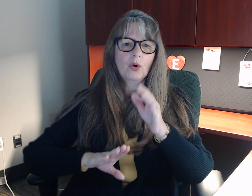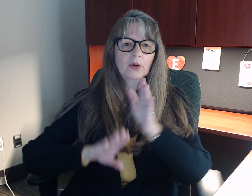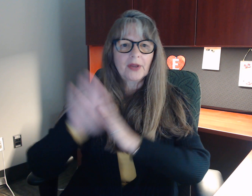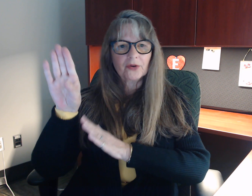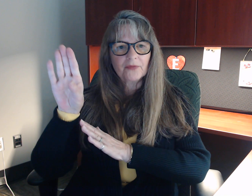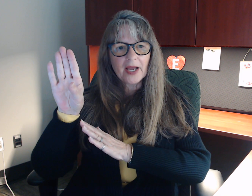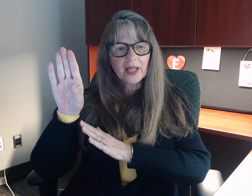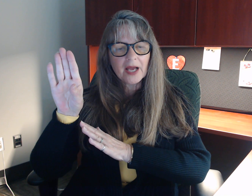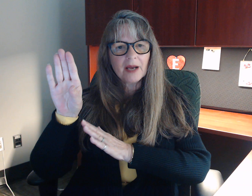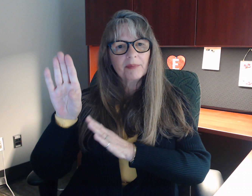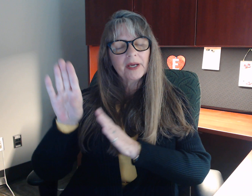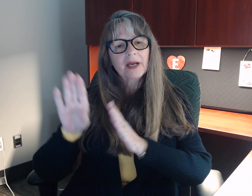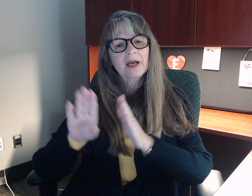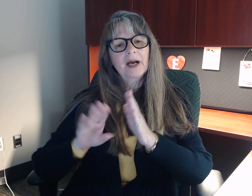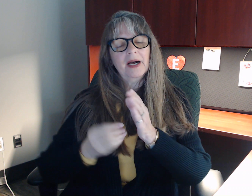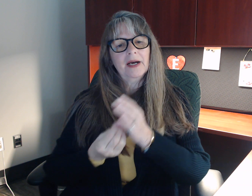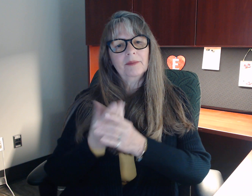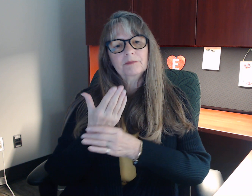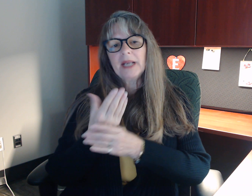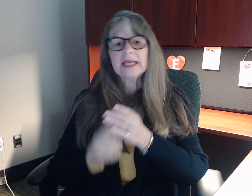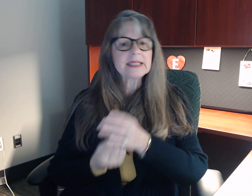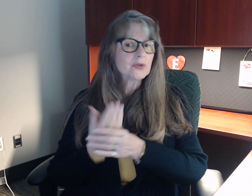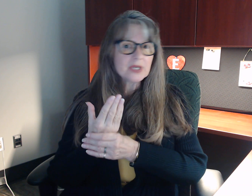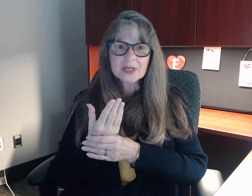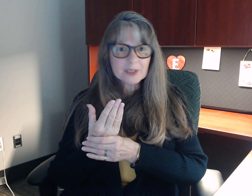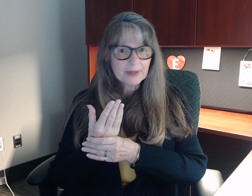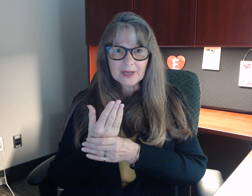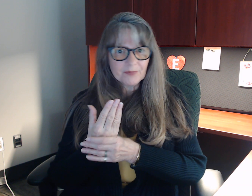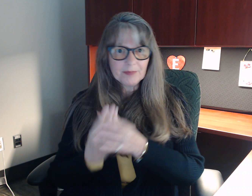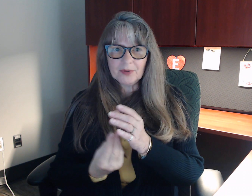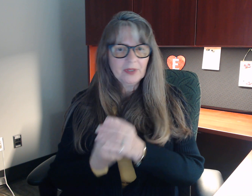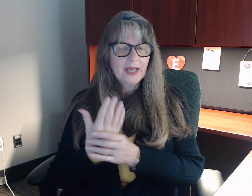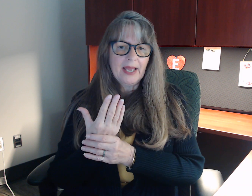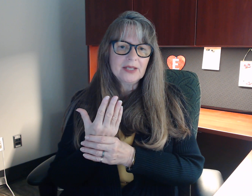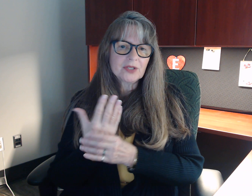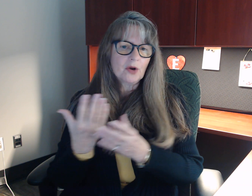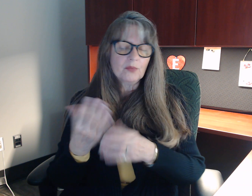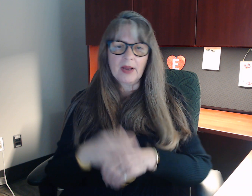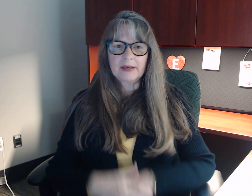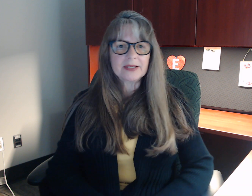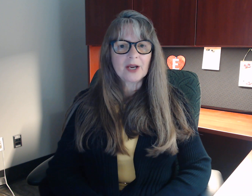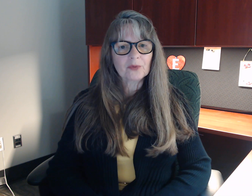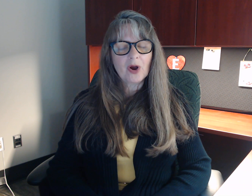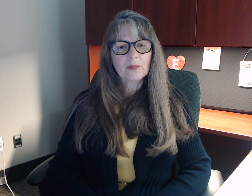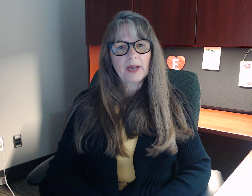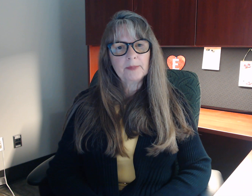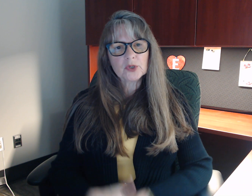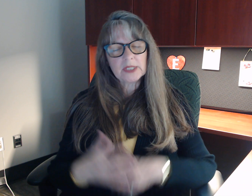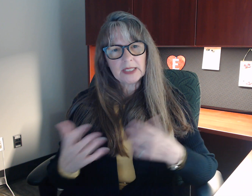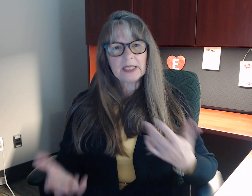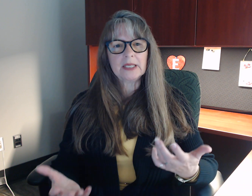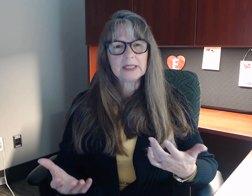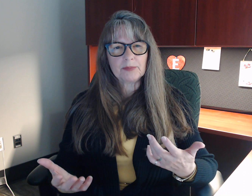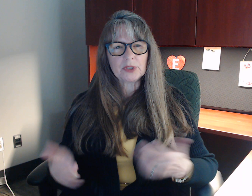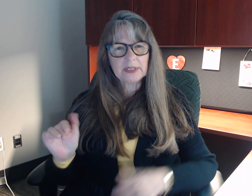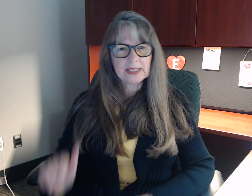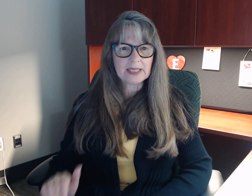they develop. But I still see this by deaf people, and so it's not wrong. But I'm just thinking conceptually, it's like,